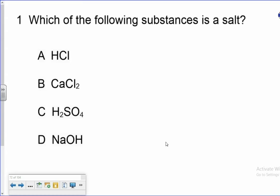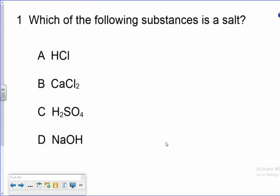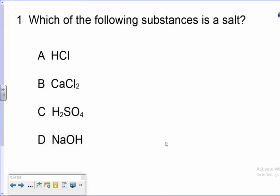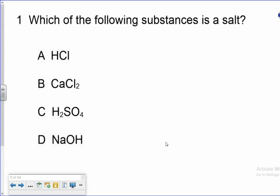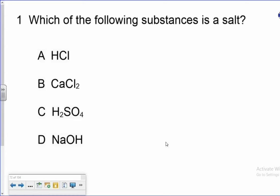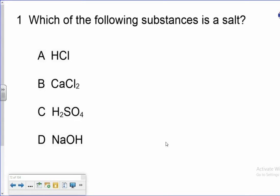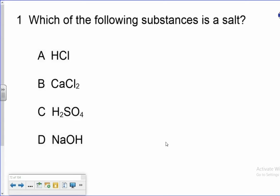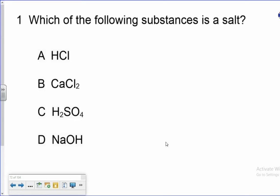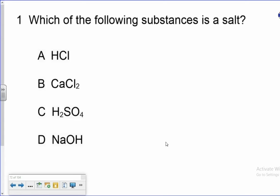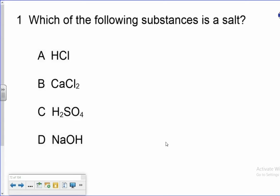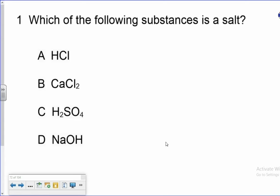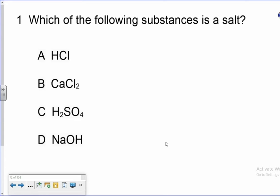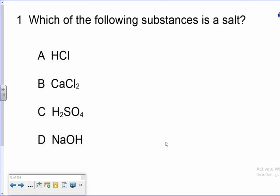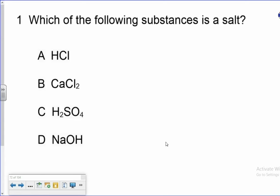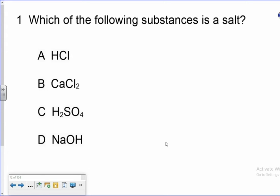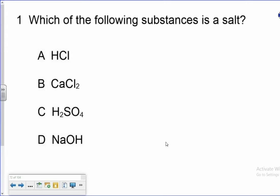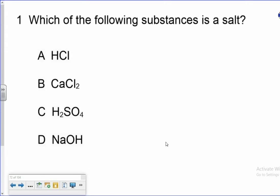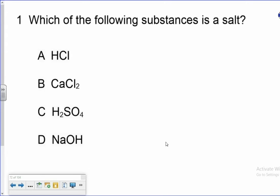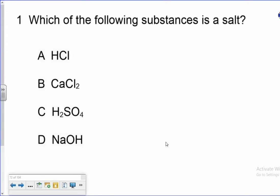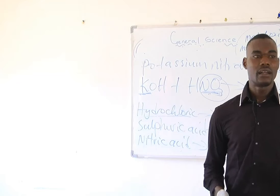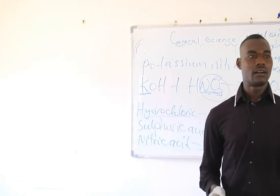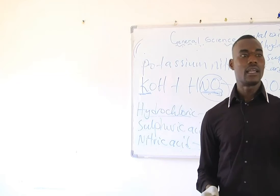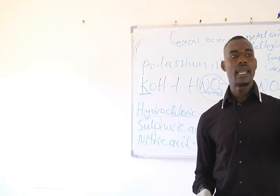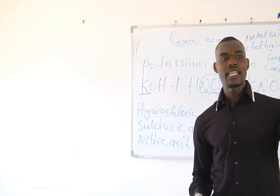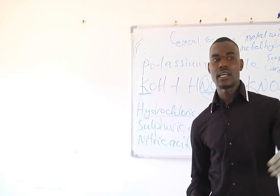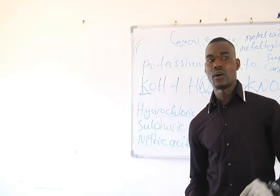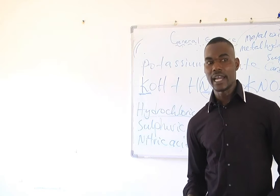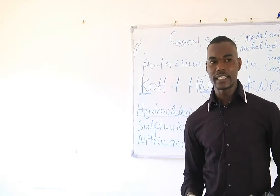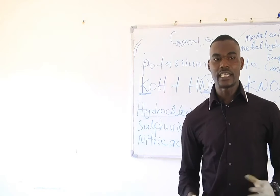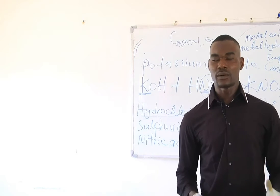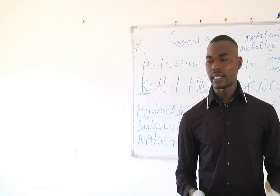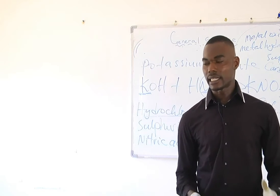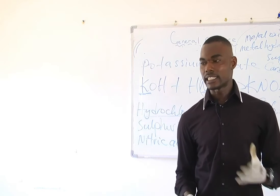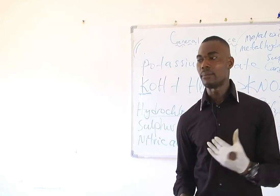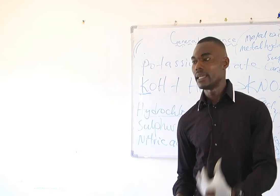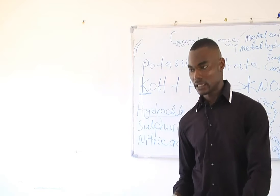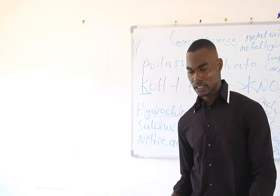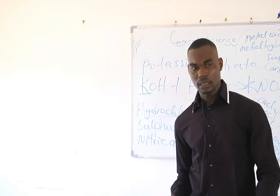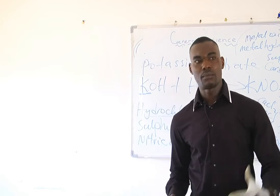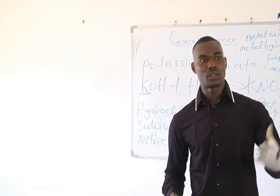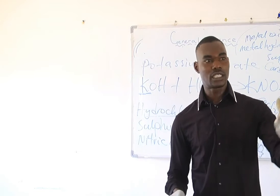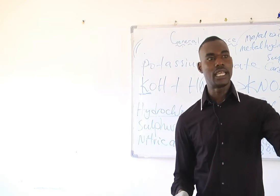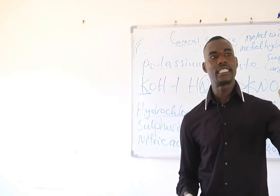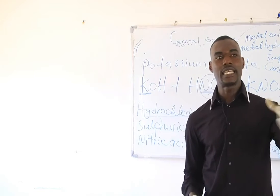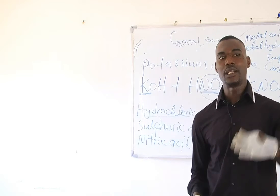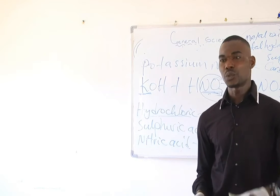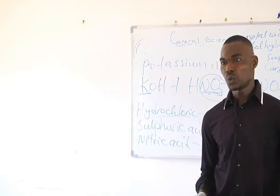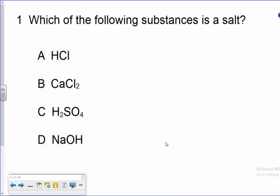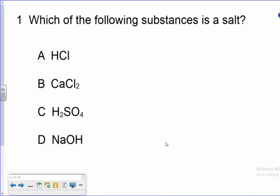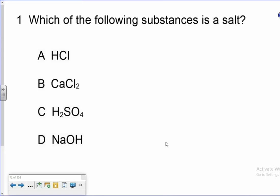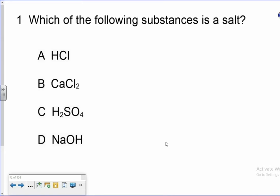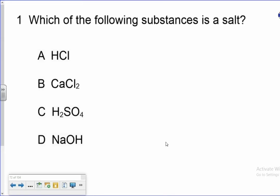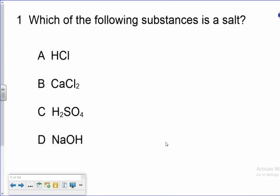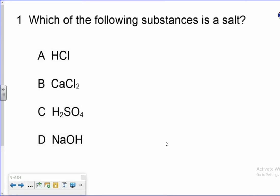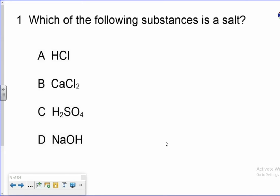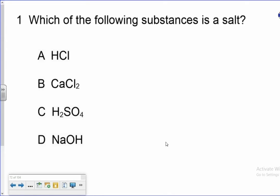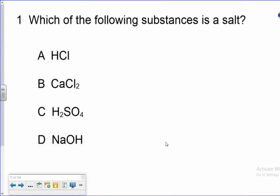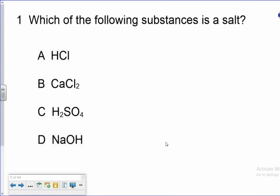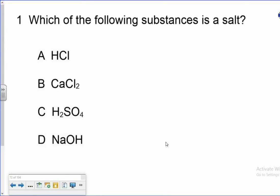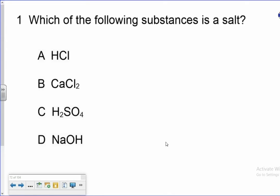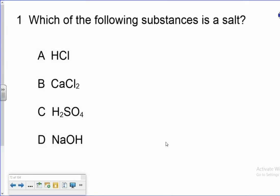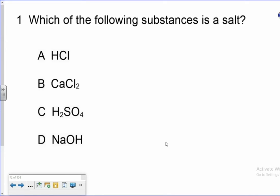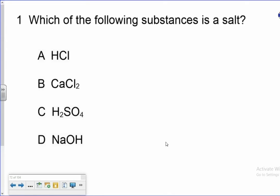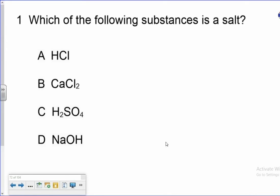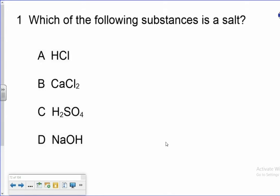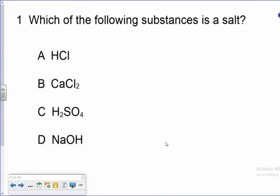is an acid, H2SO4 is an acid, NaOH is what? Is a base. But CaCl2, that is calcium chloride, is a